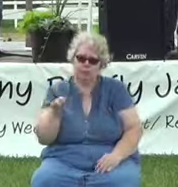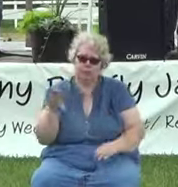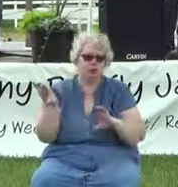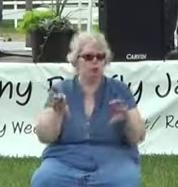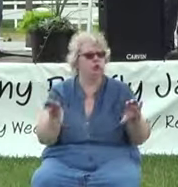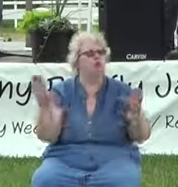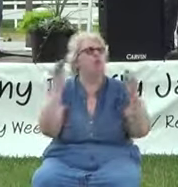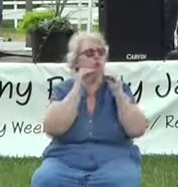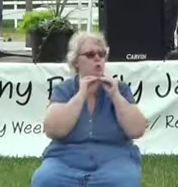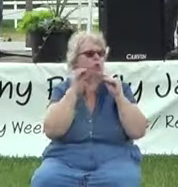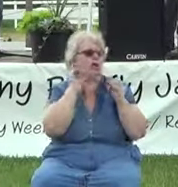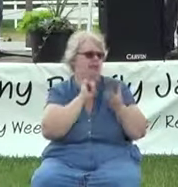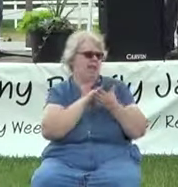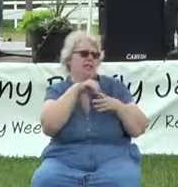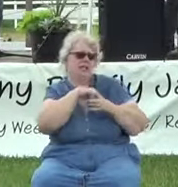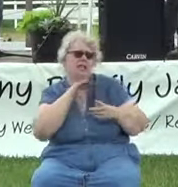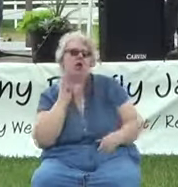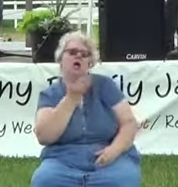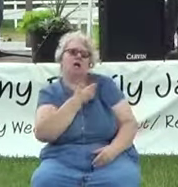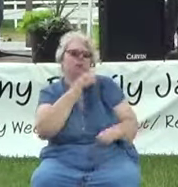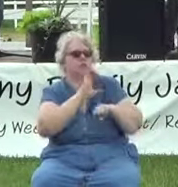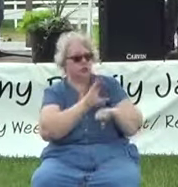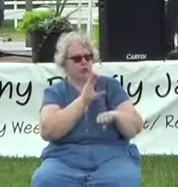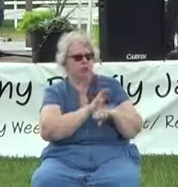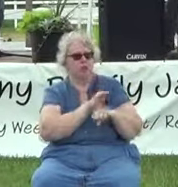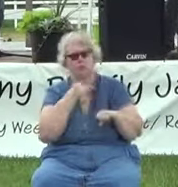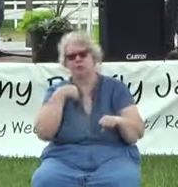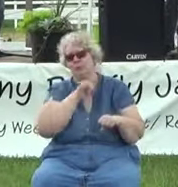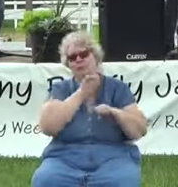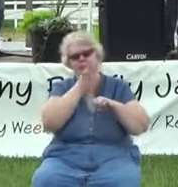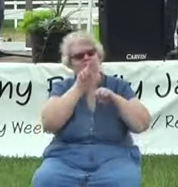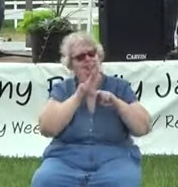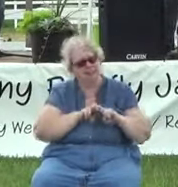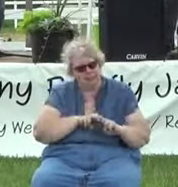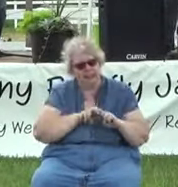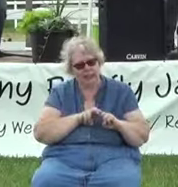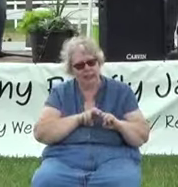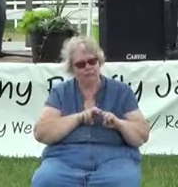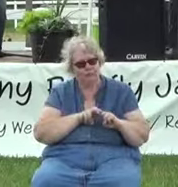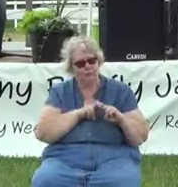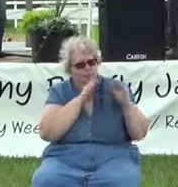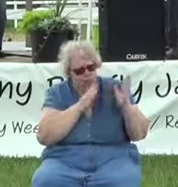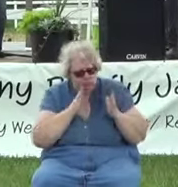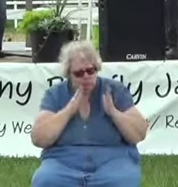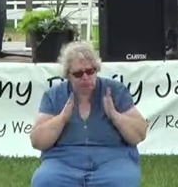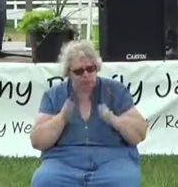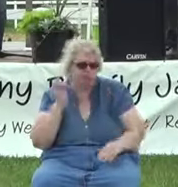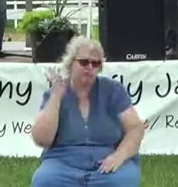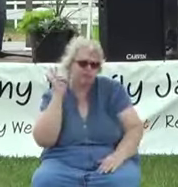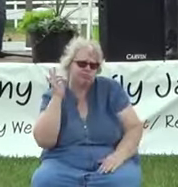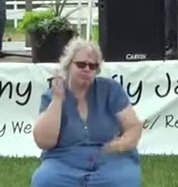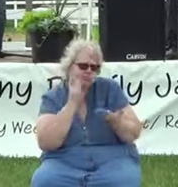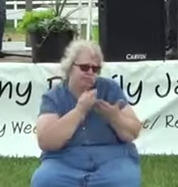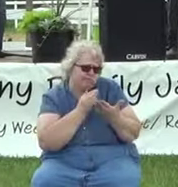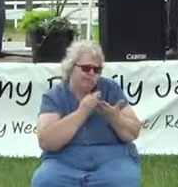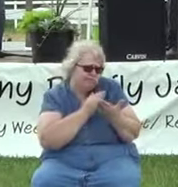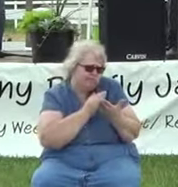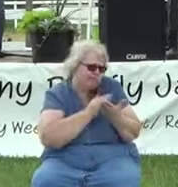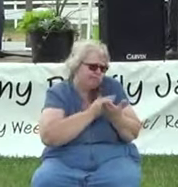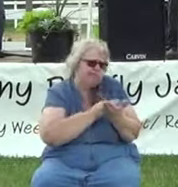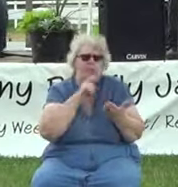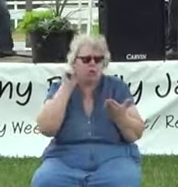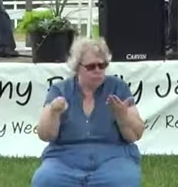today. We can sit down for hours and get an outline going. And oh my gosh, we got to go word